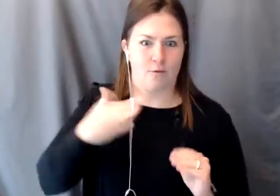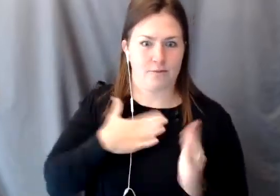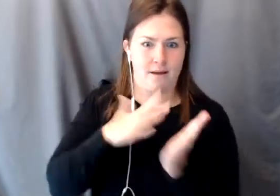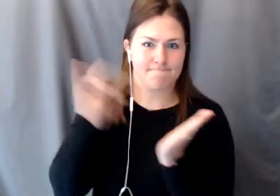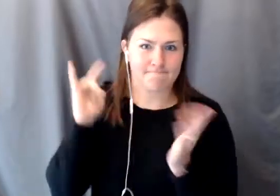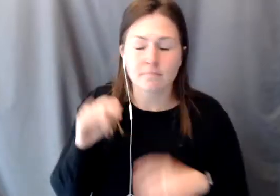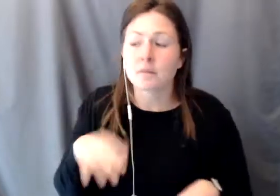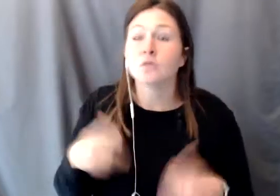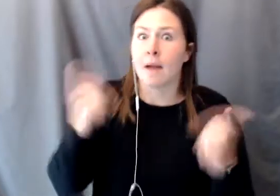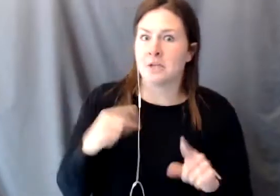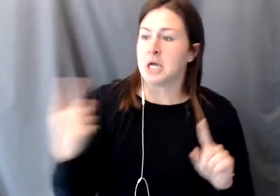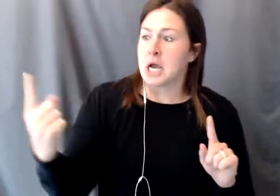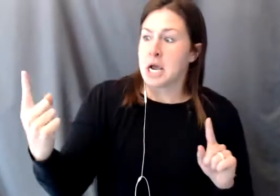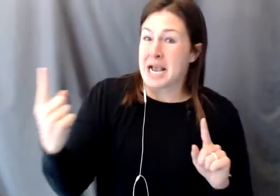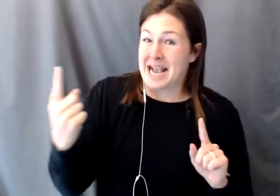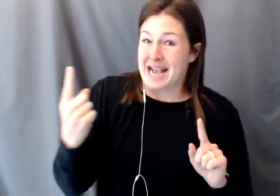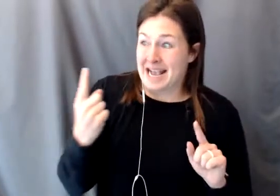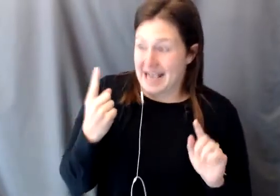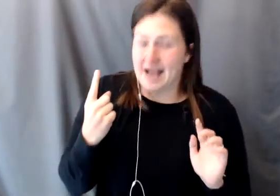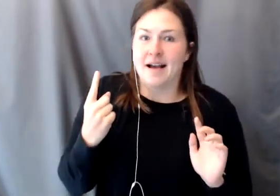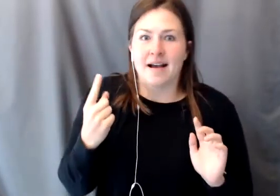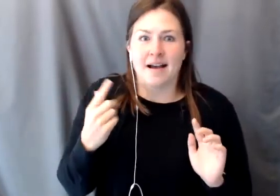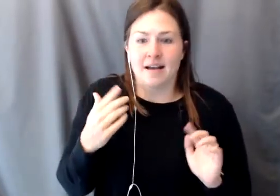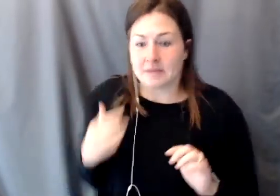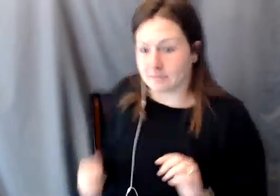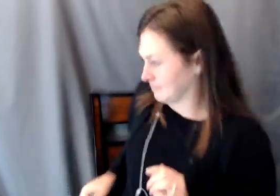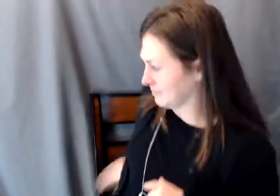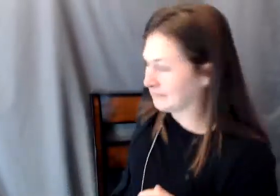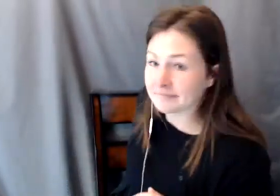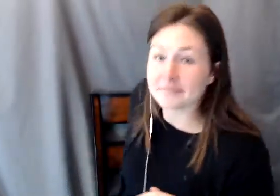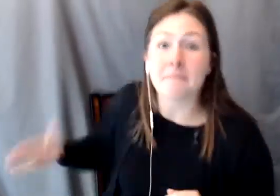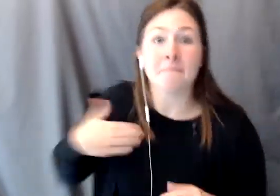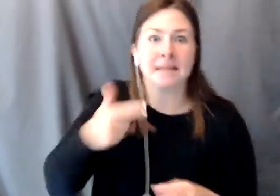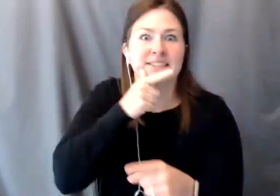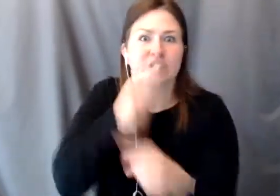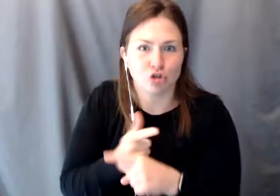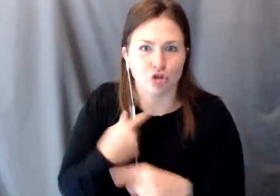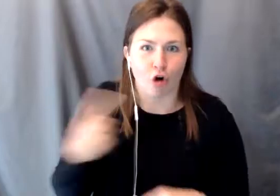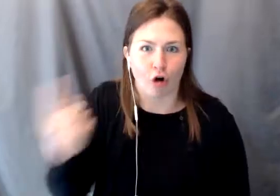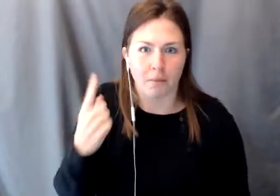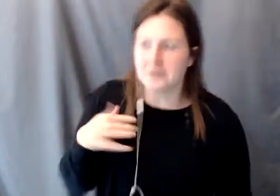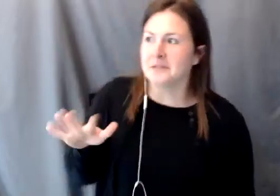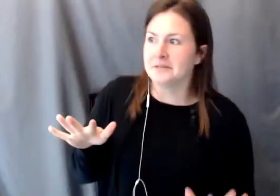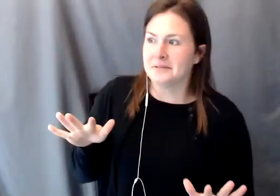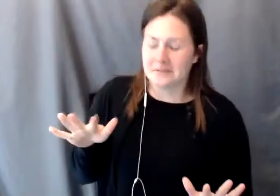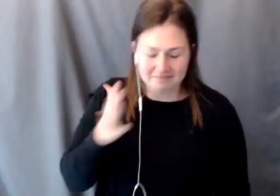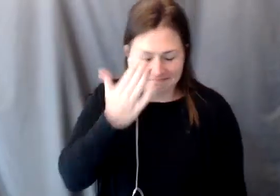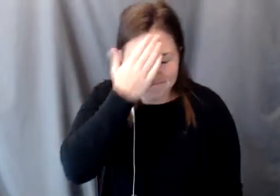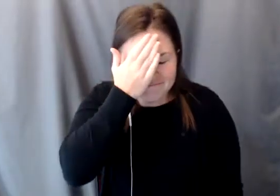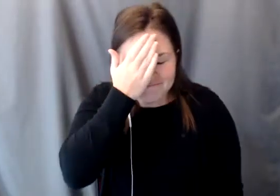like 3 feet away from me, and it's my sister. And I'm just like, shoo. I was so relieved,